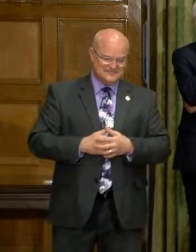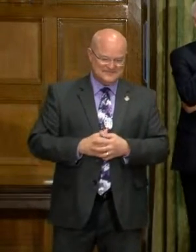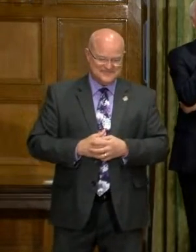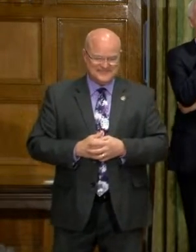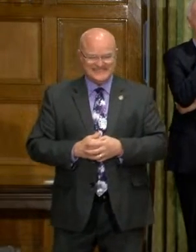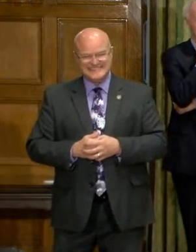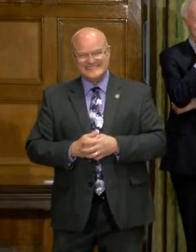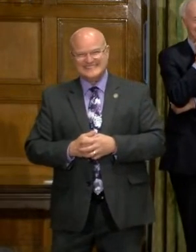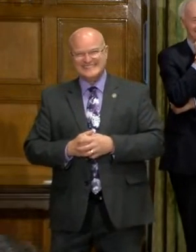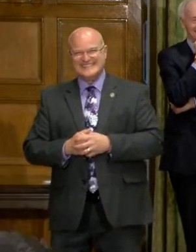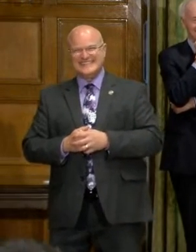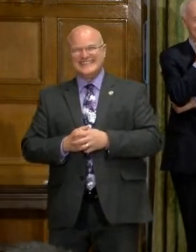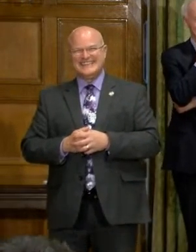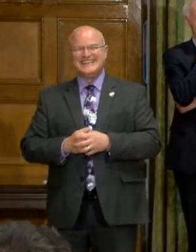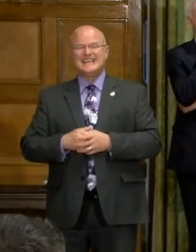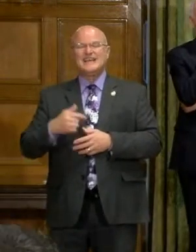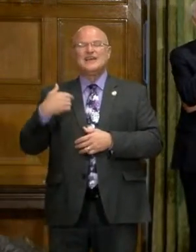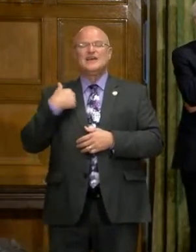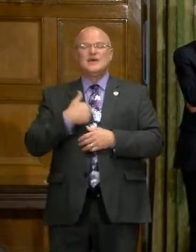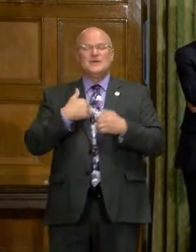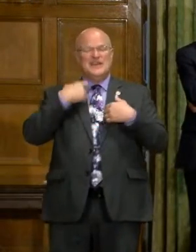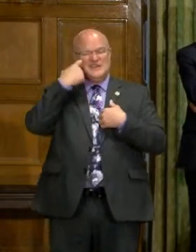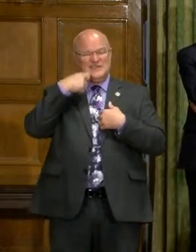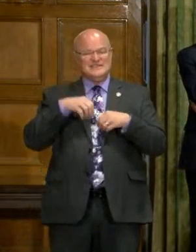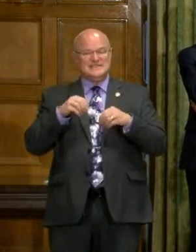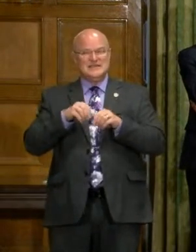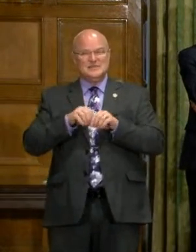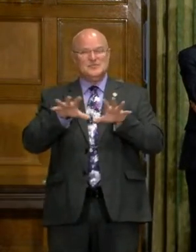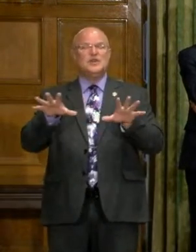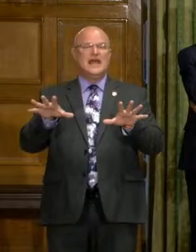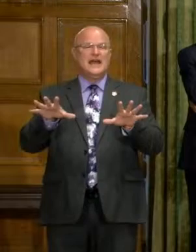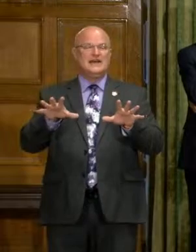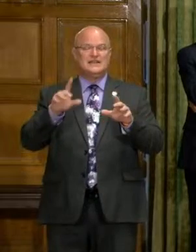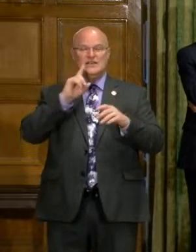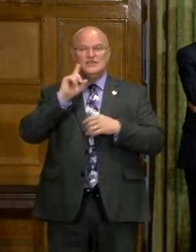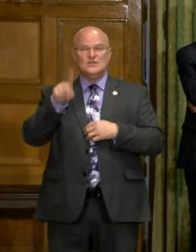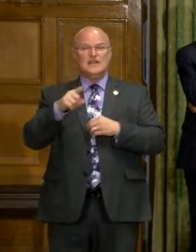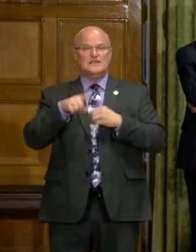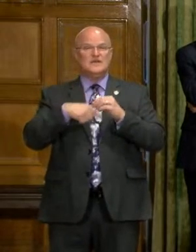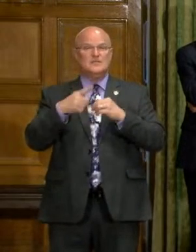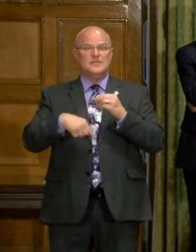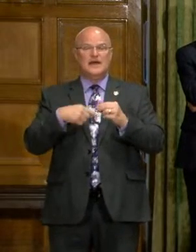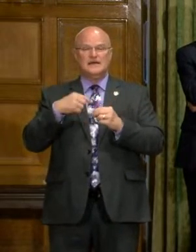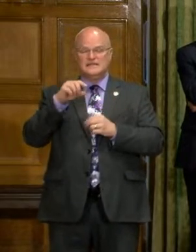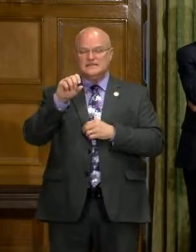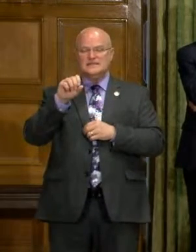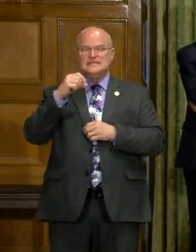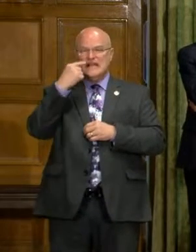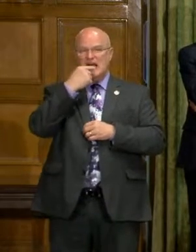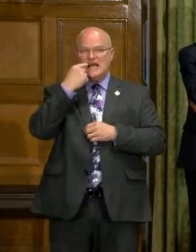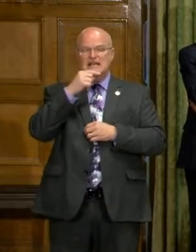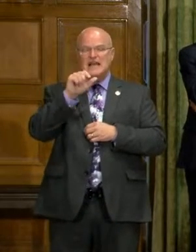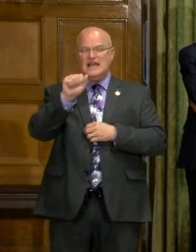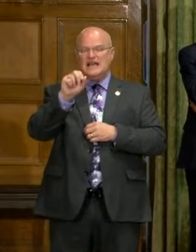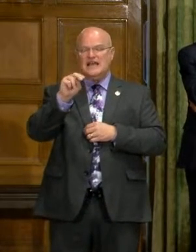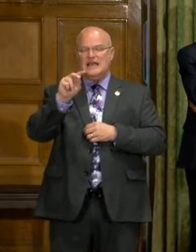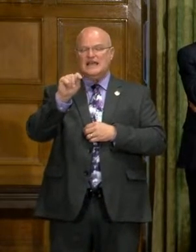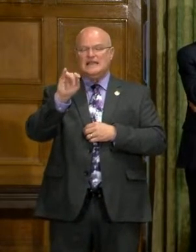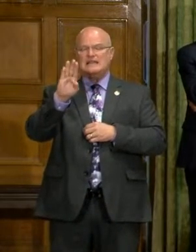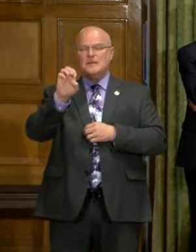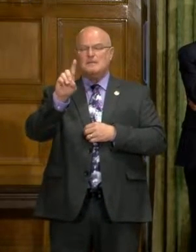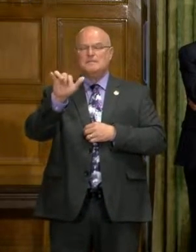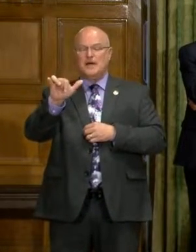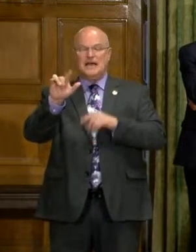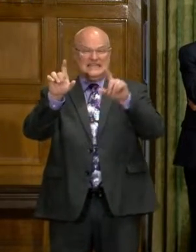the best you can. Okay. We have recently put out a directive concerning serologic tests. These are antibody